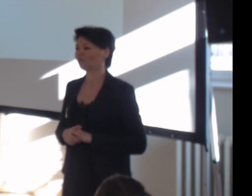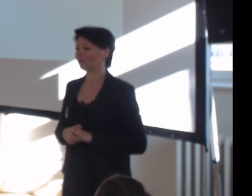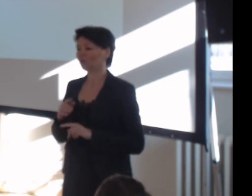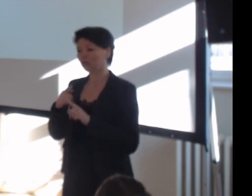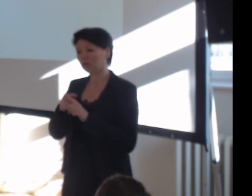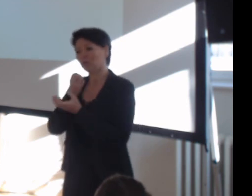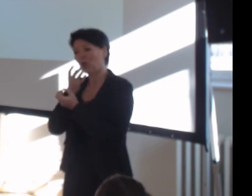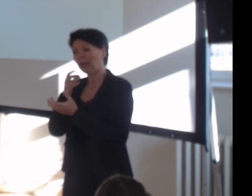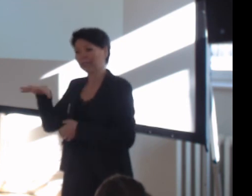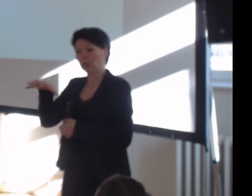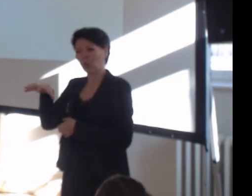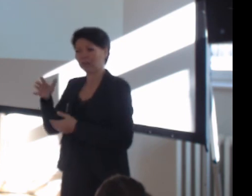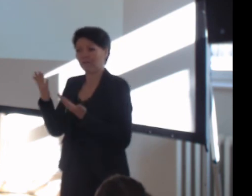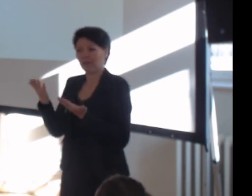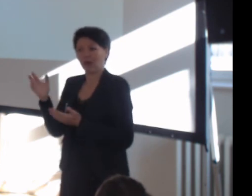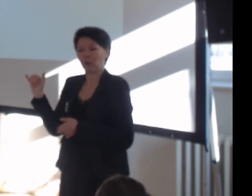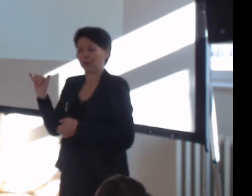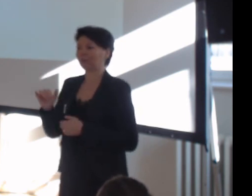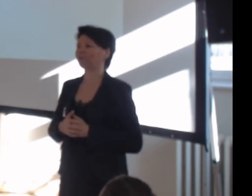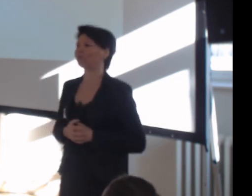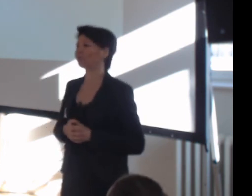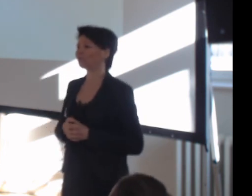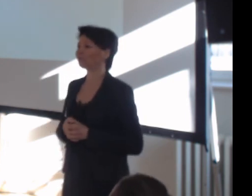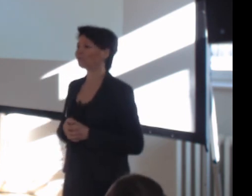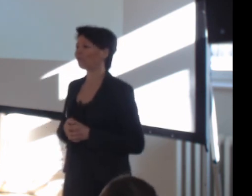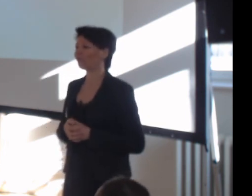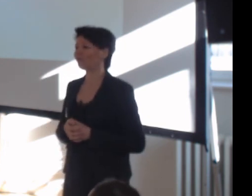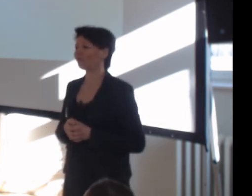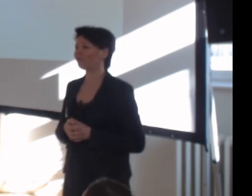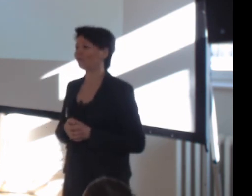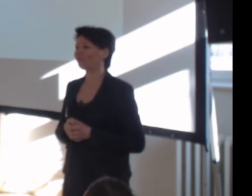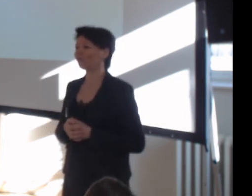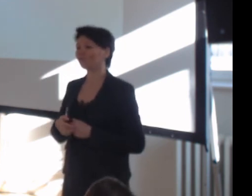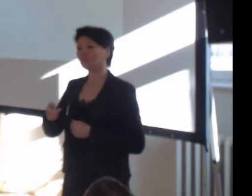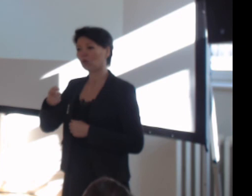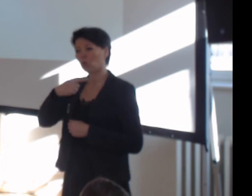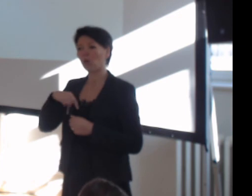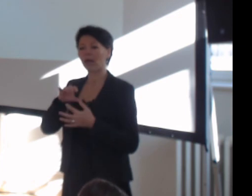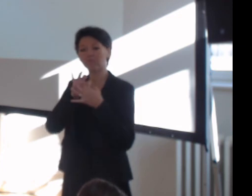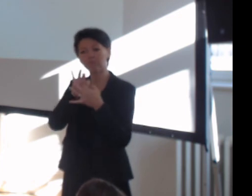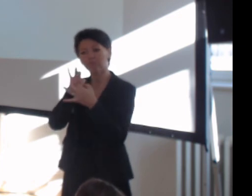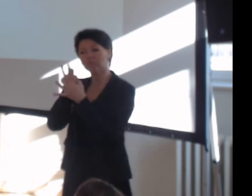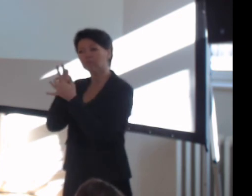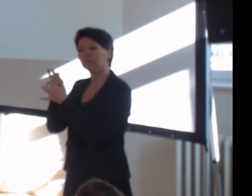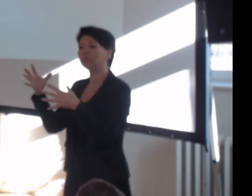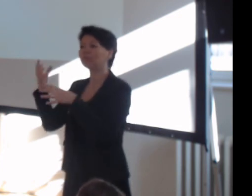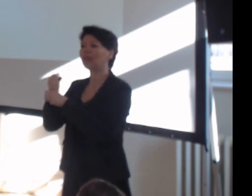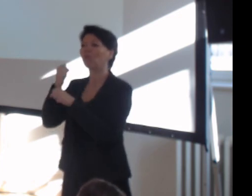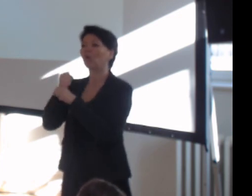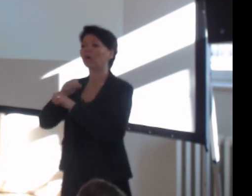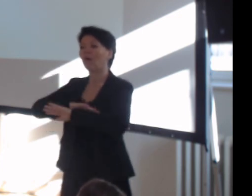situation today. We work closely with the Old Swedish Library in Sweden,